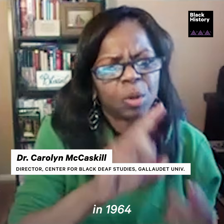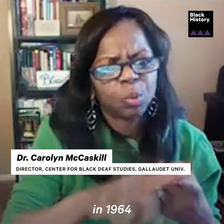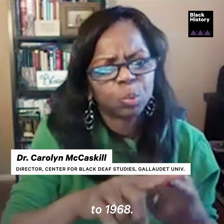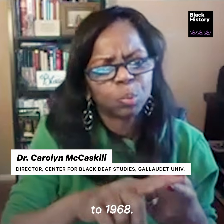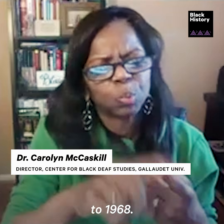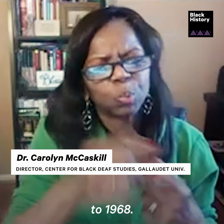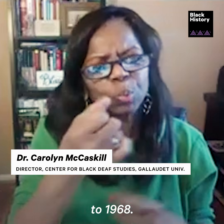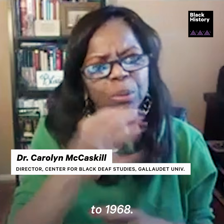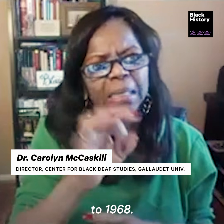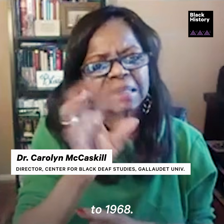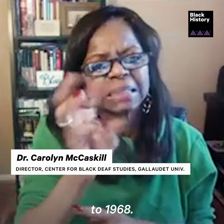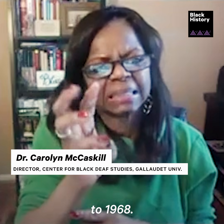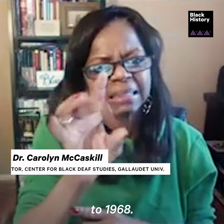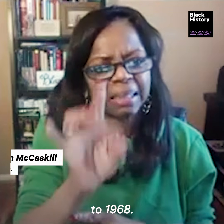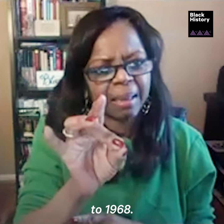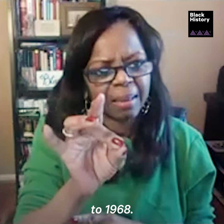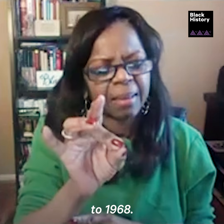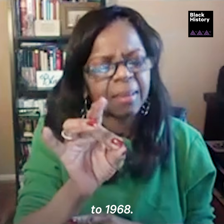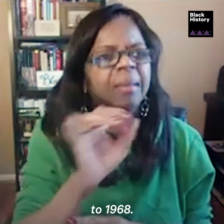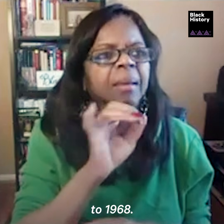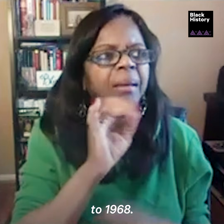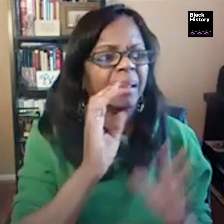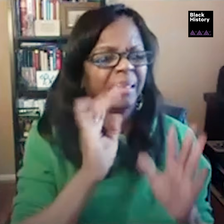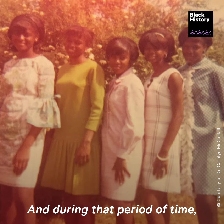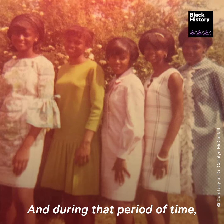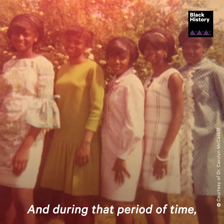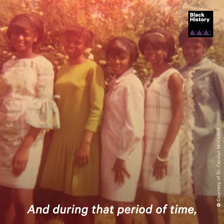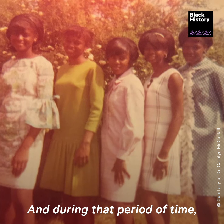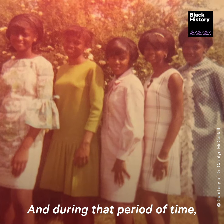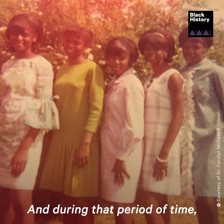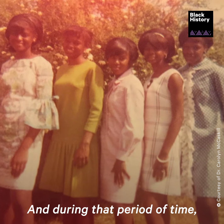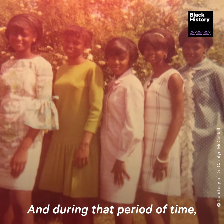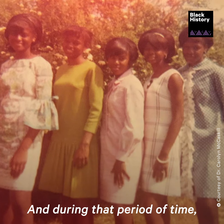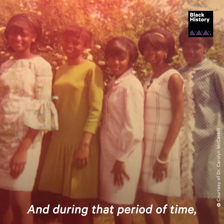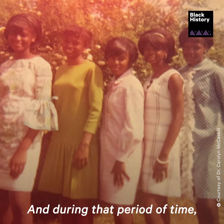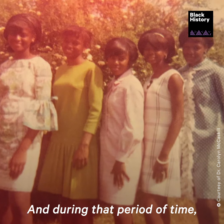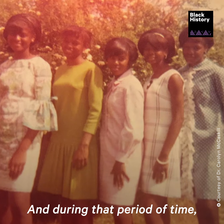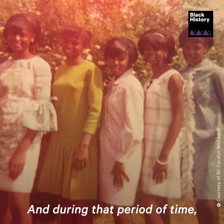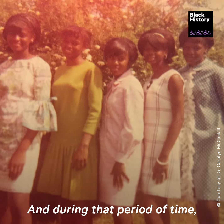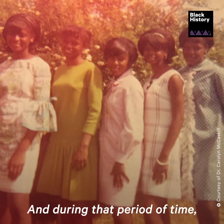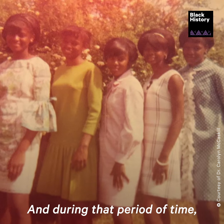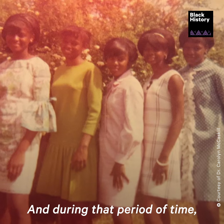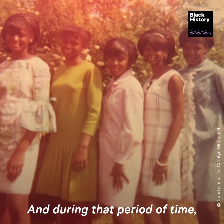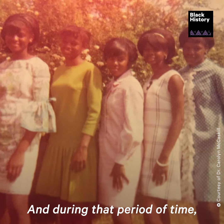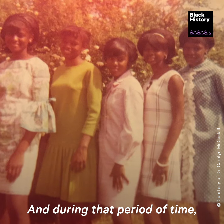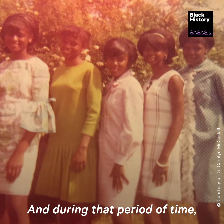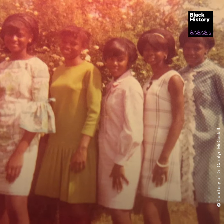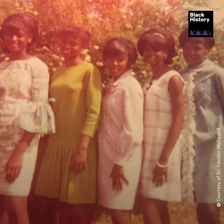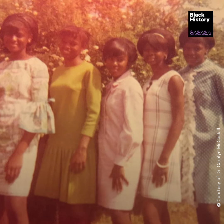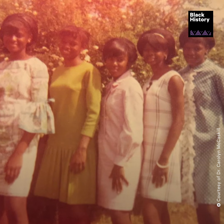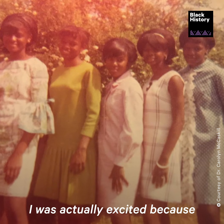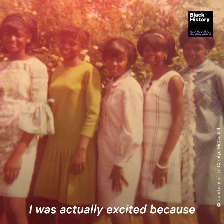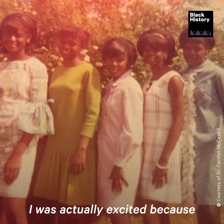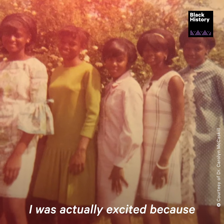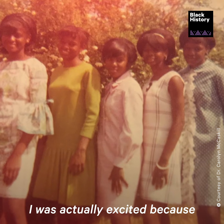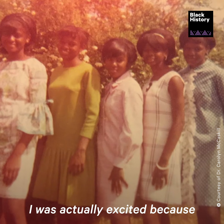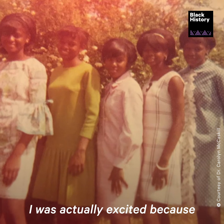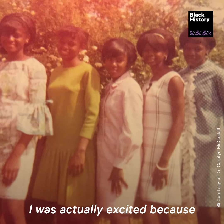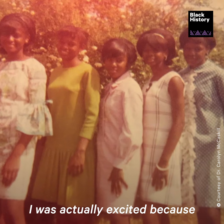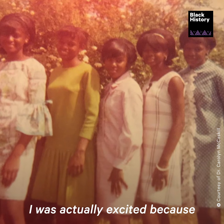1964 to 1968. And during that period of time, I was actually